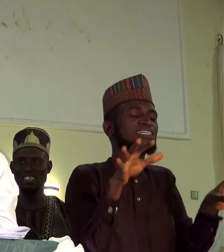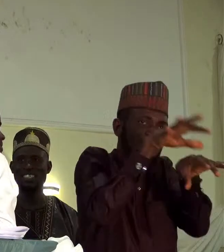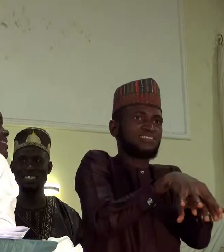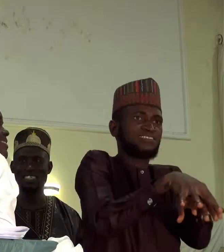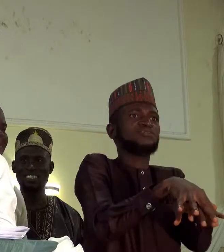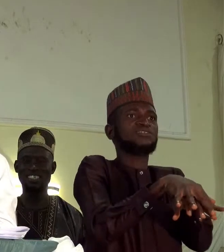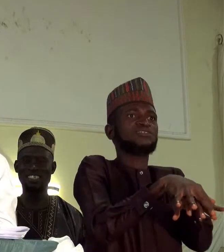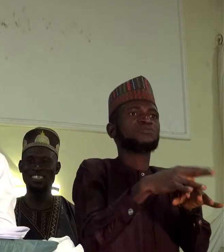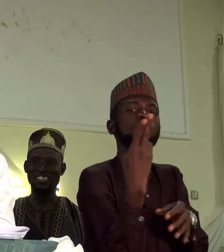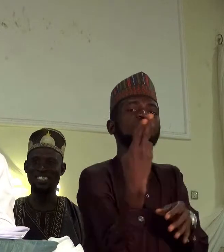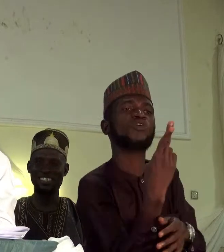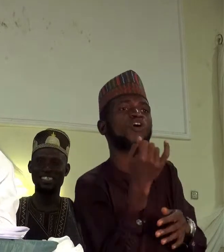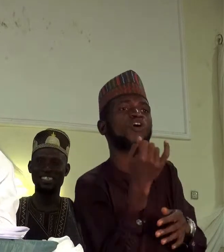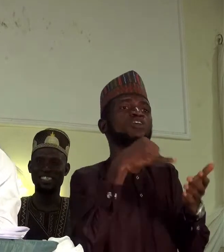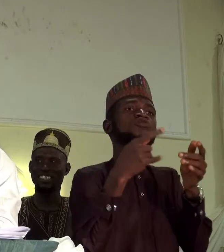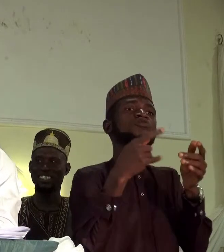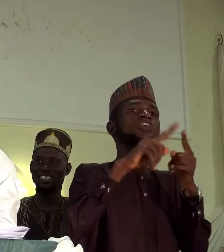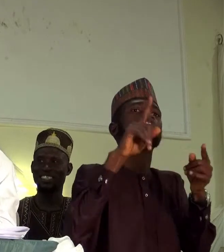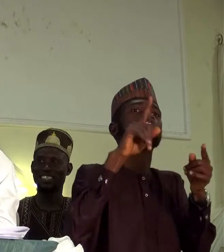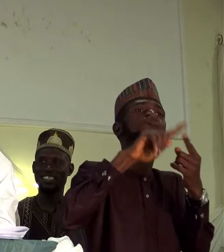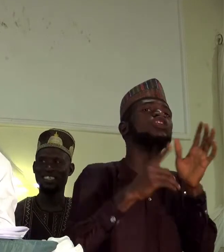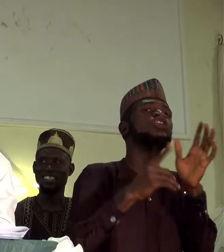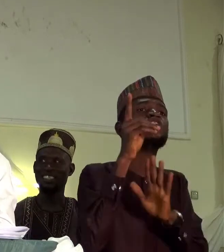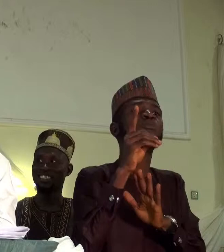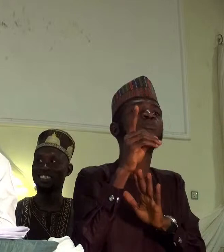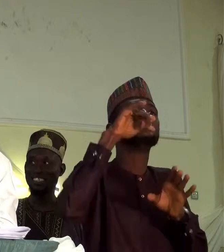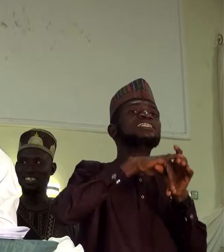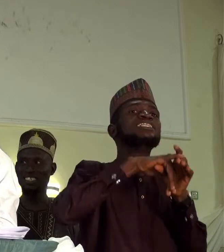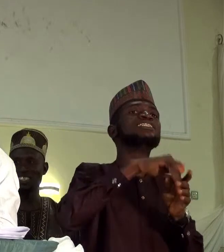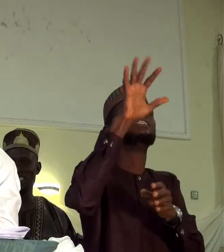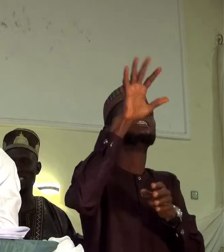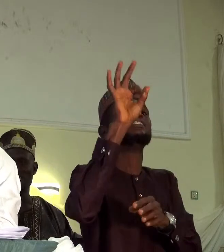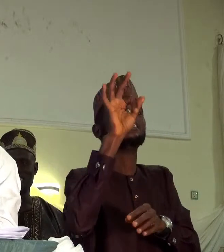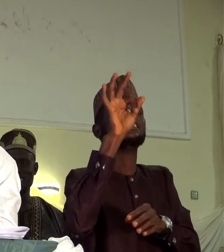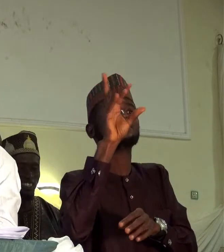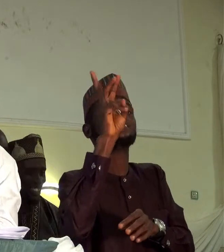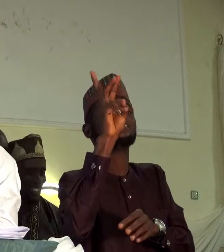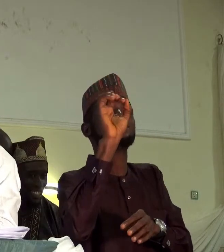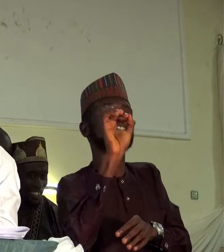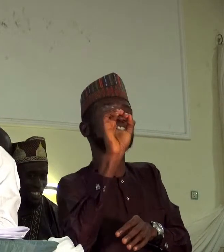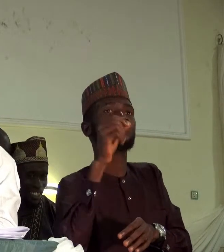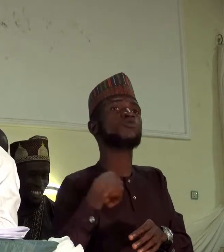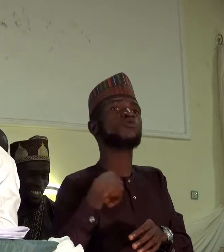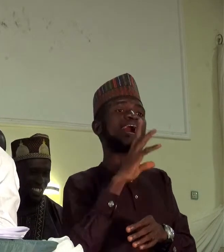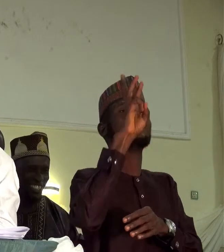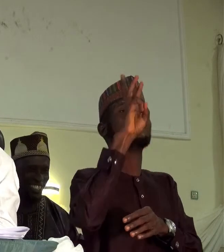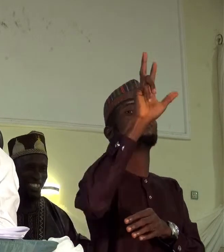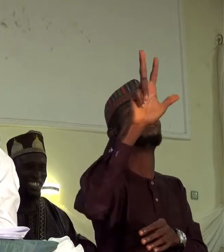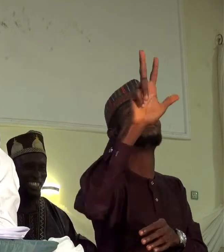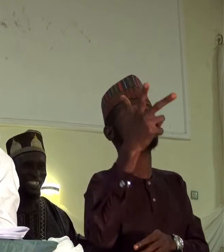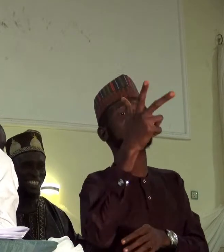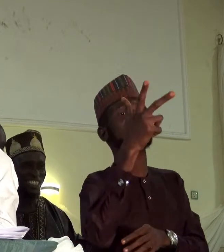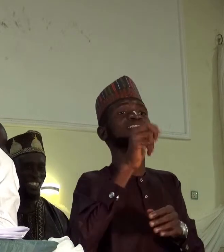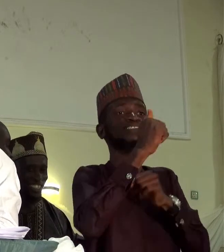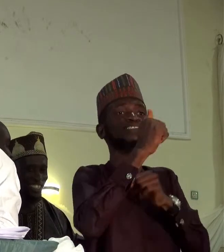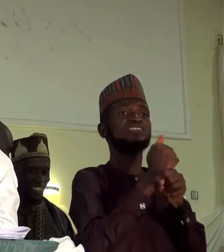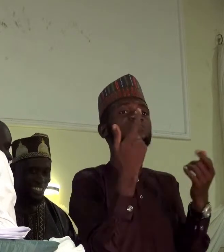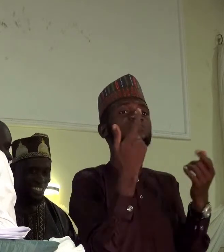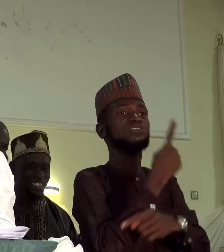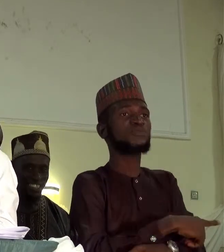lónìí. 1960 làwọn gba independence tiwa. Nigeria is 3 years old today as an independent nation. Where are